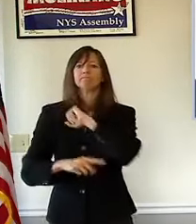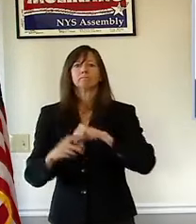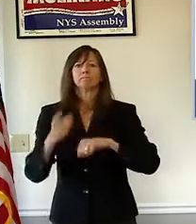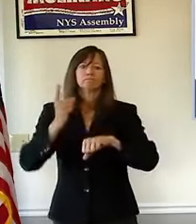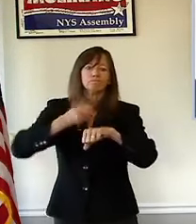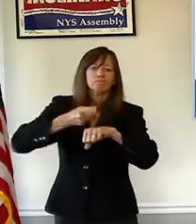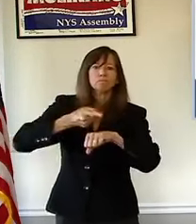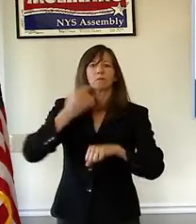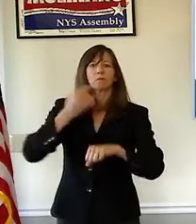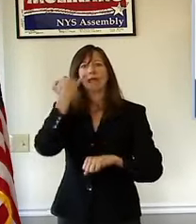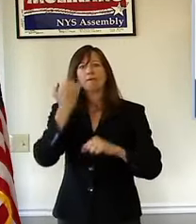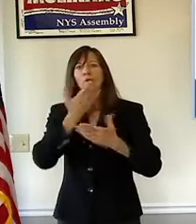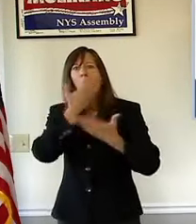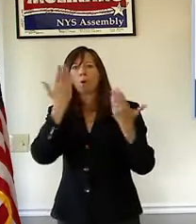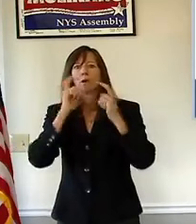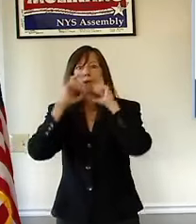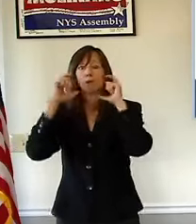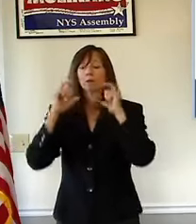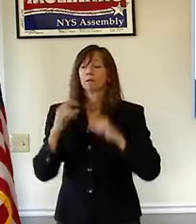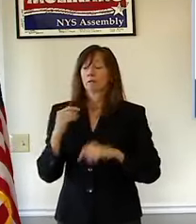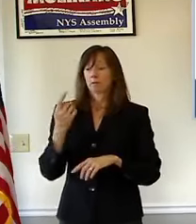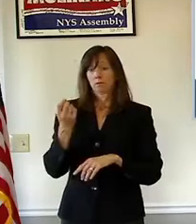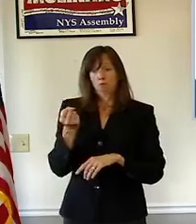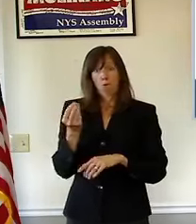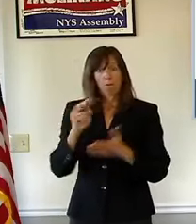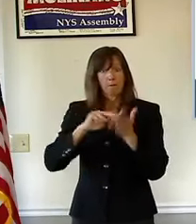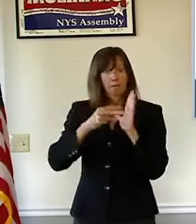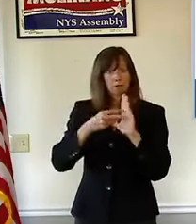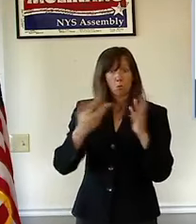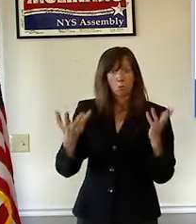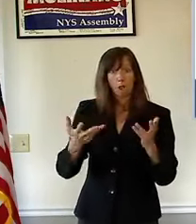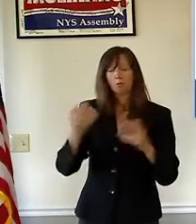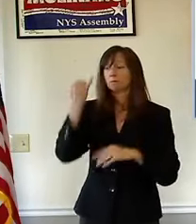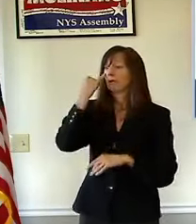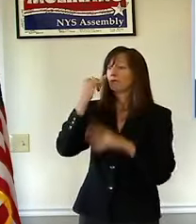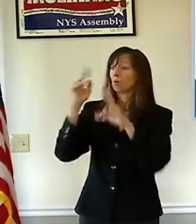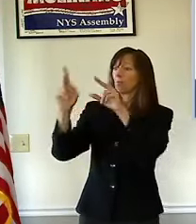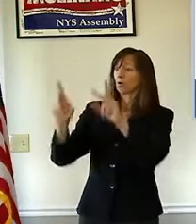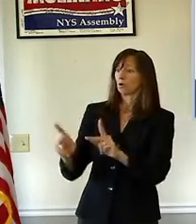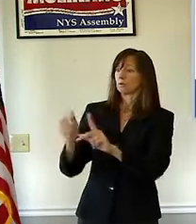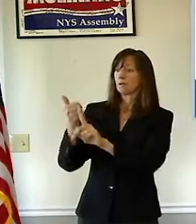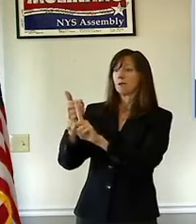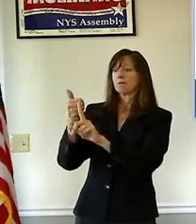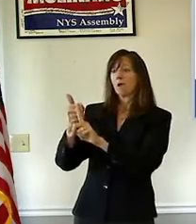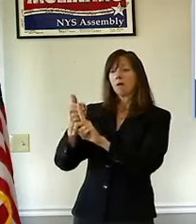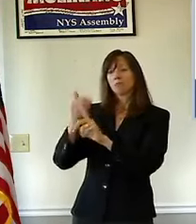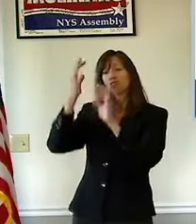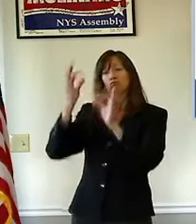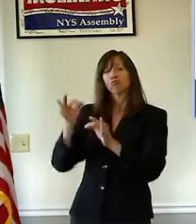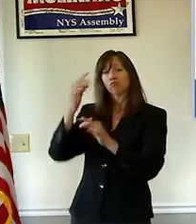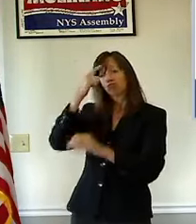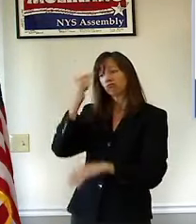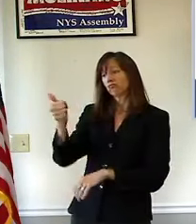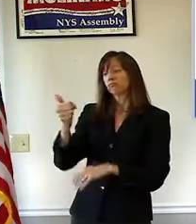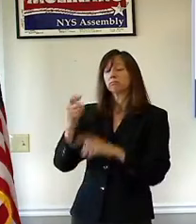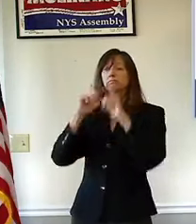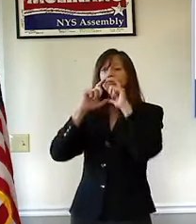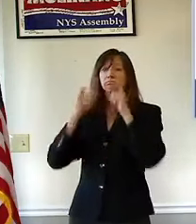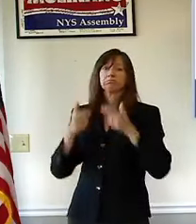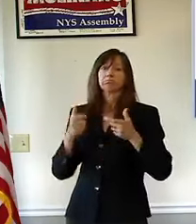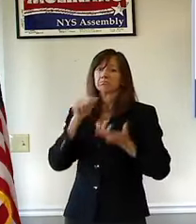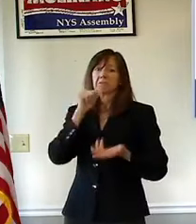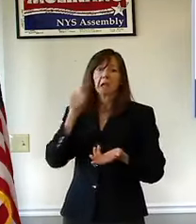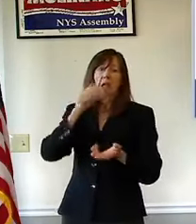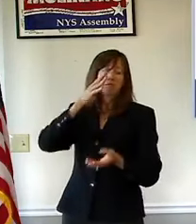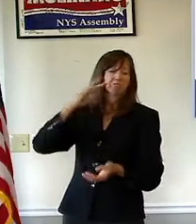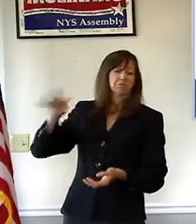one chooses not to, we're simply asking that you comply, and to the extent you can engage in the physical